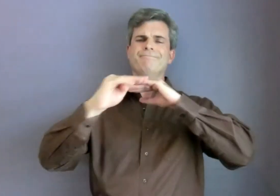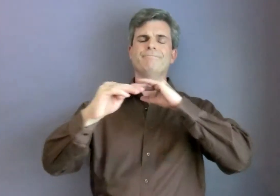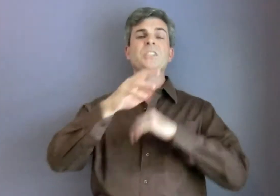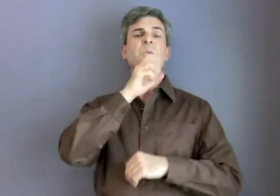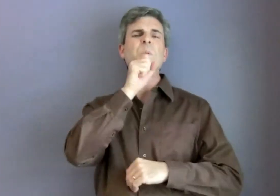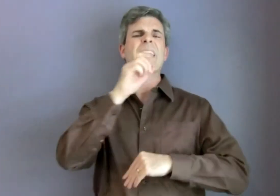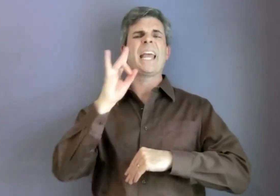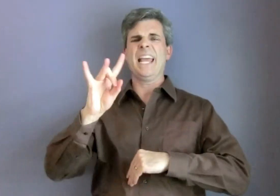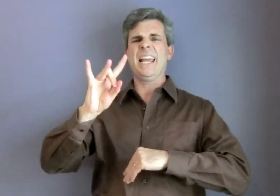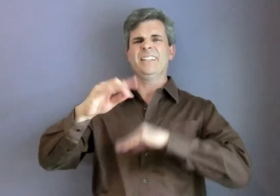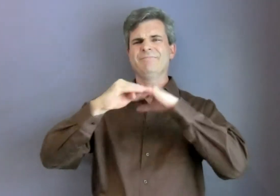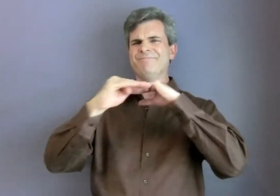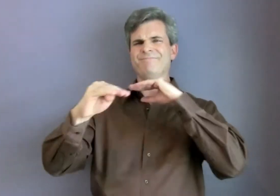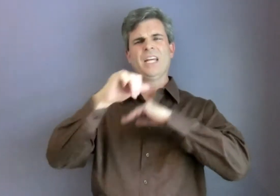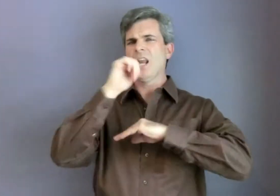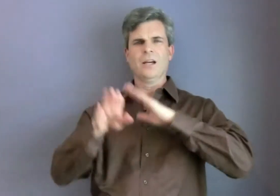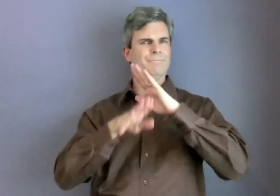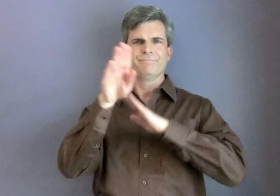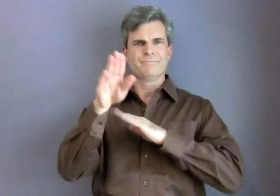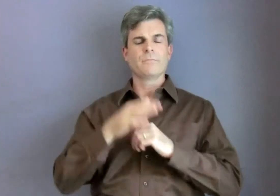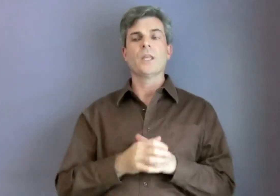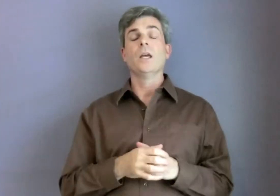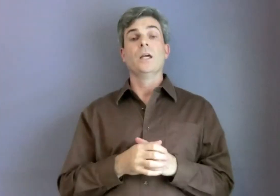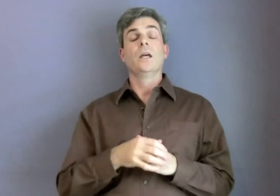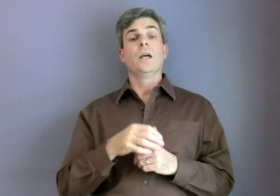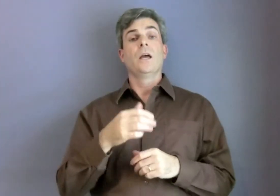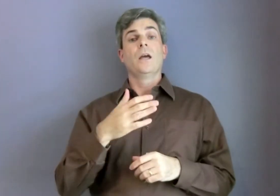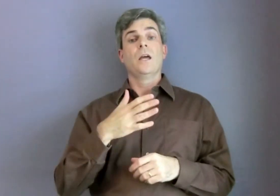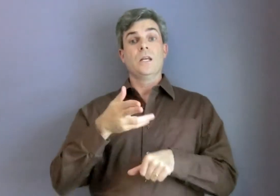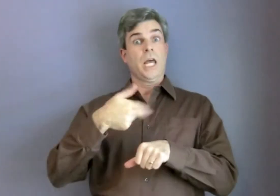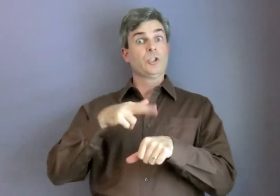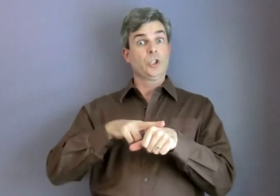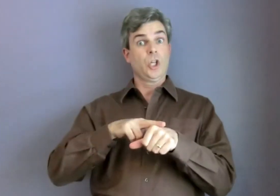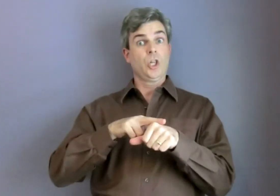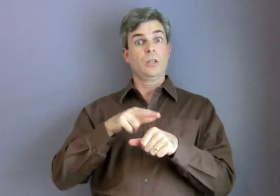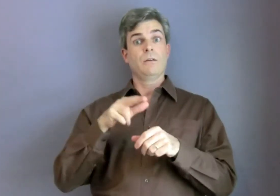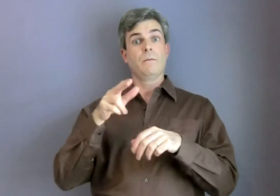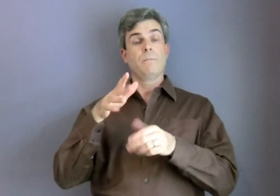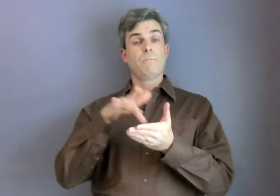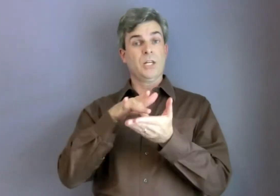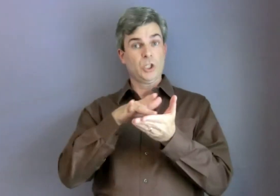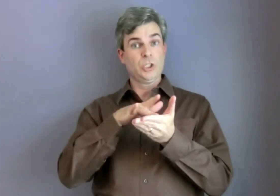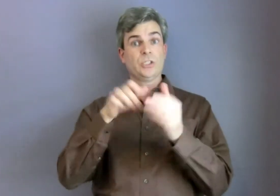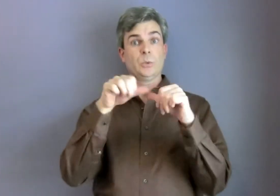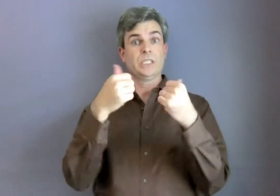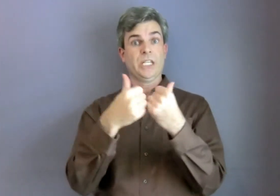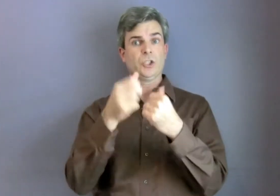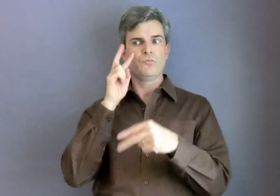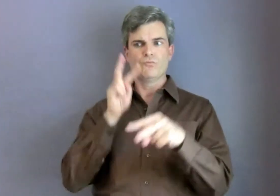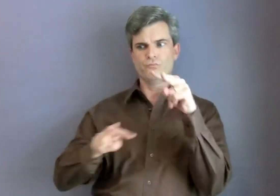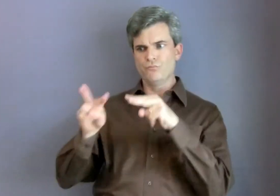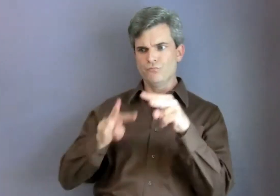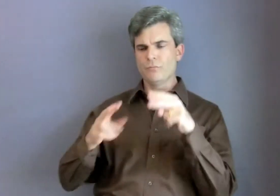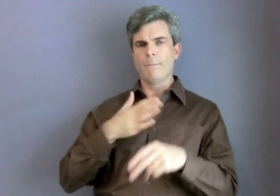of the National Medical Association gave my memoir a full clinical review, which is very unusual. I'm not a doctor, I have no medical